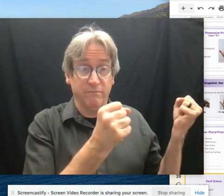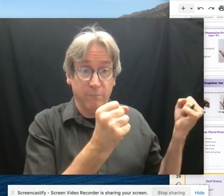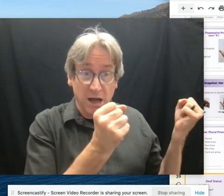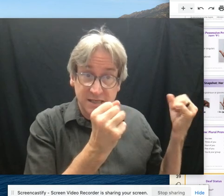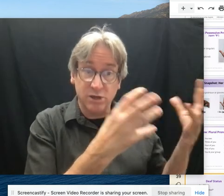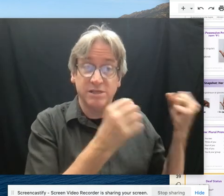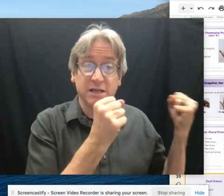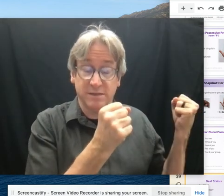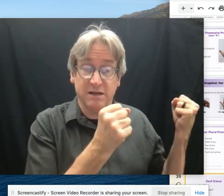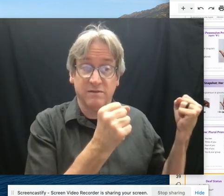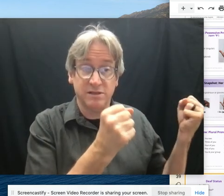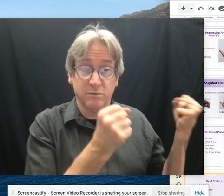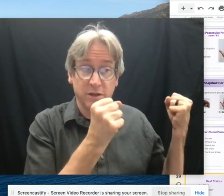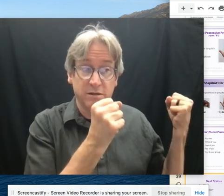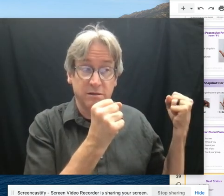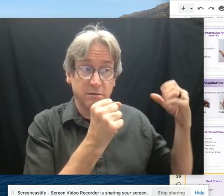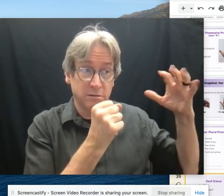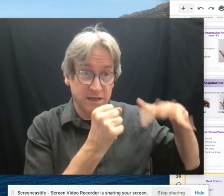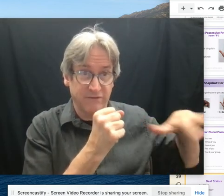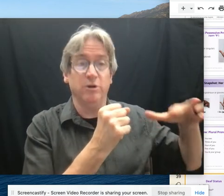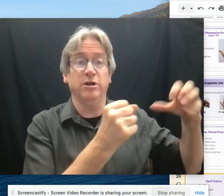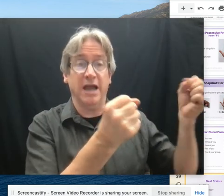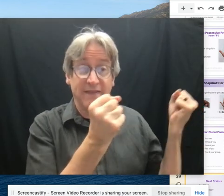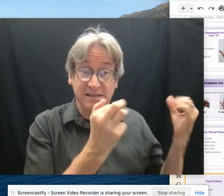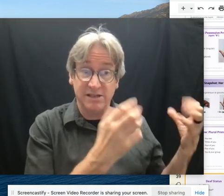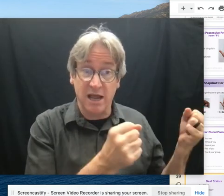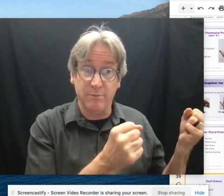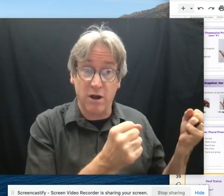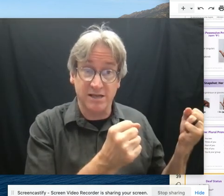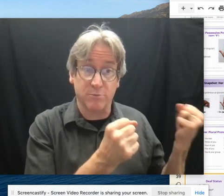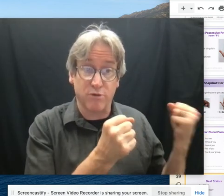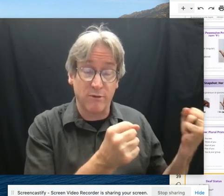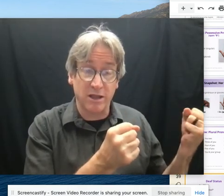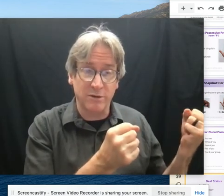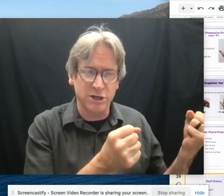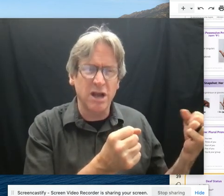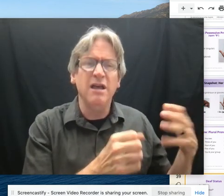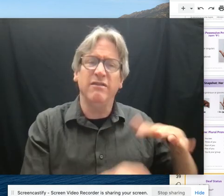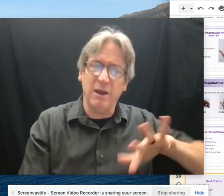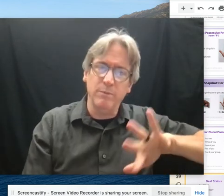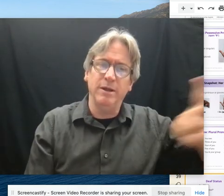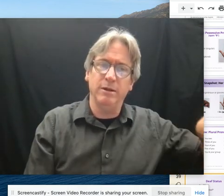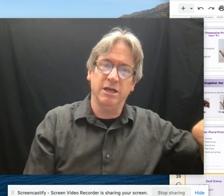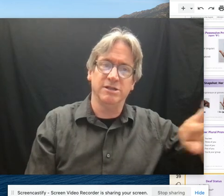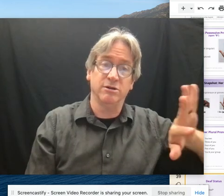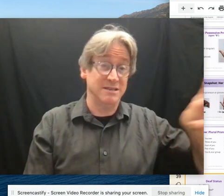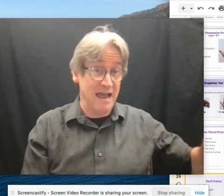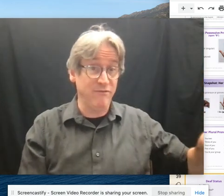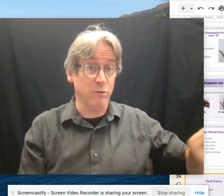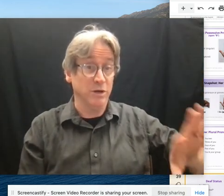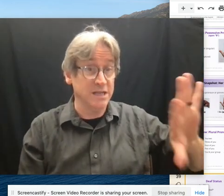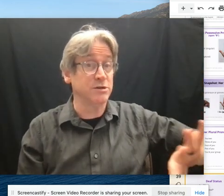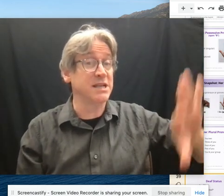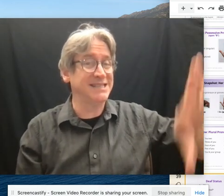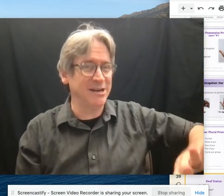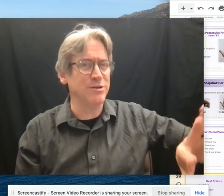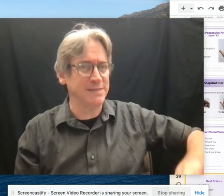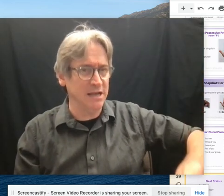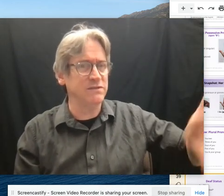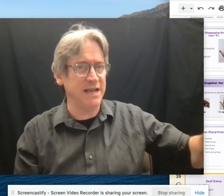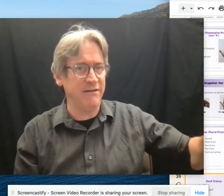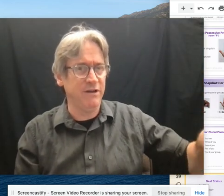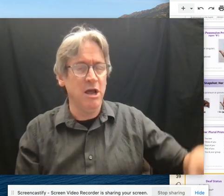they've associated themselves with the deaf community and they sign as their primary language. They would be considered deaf, or would